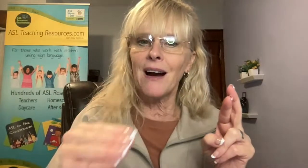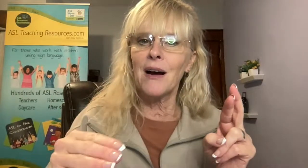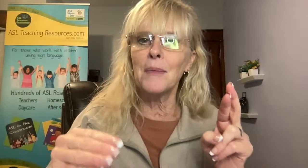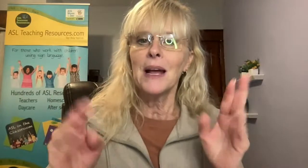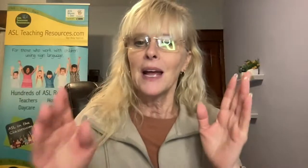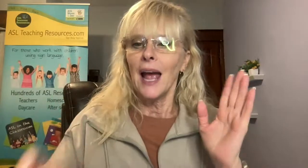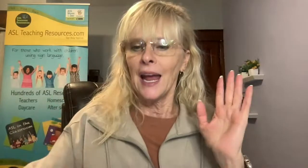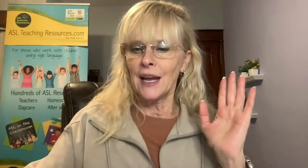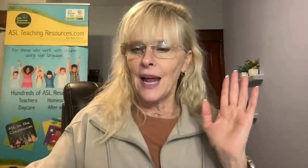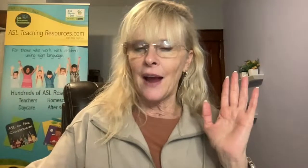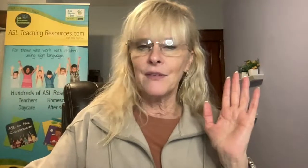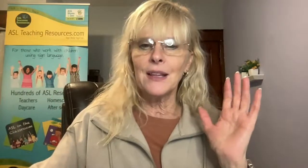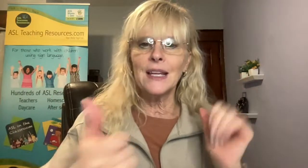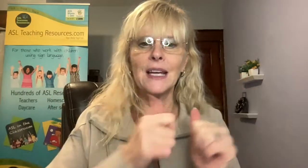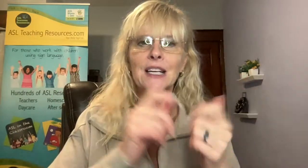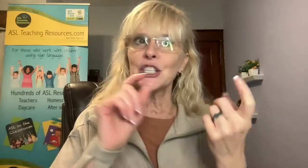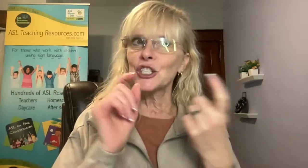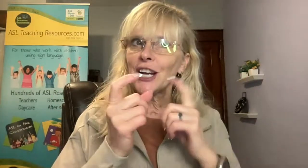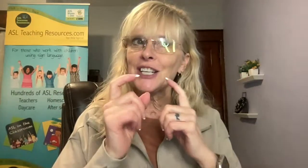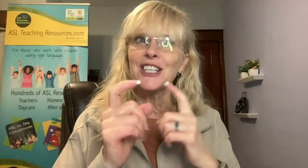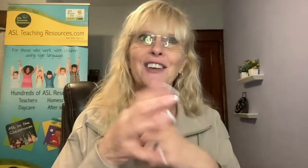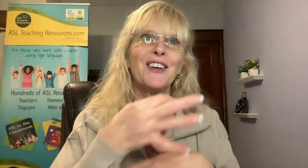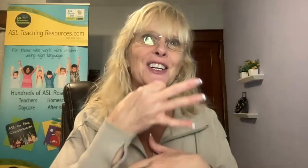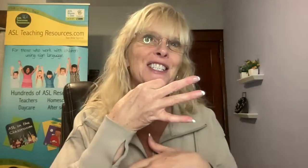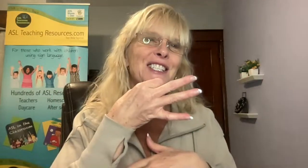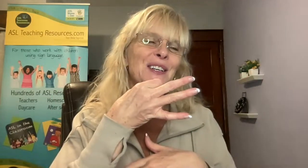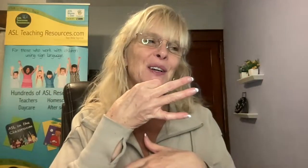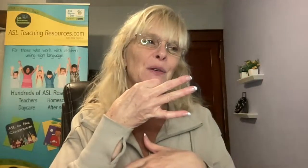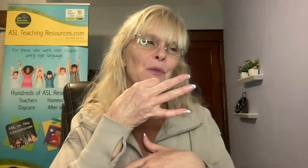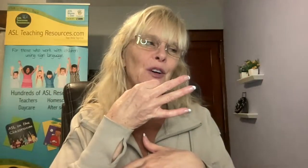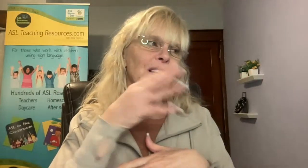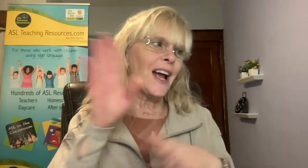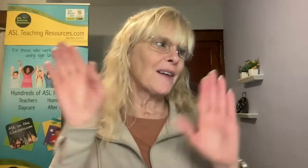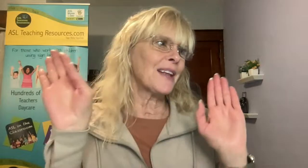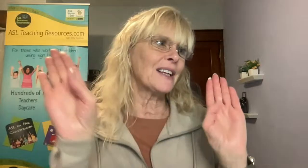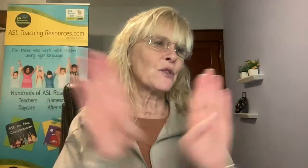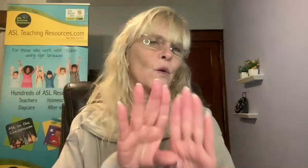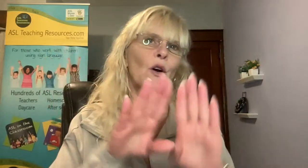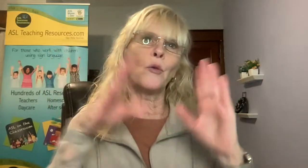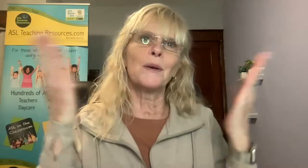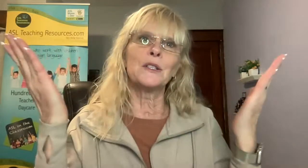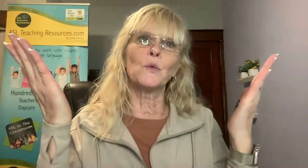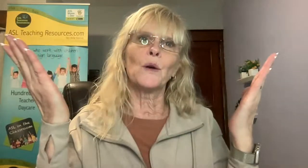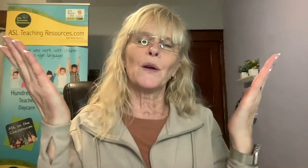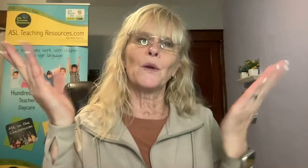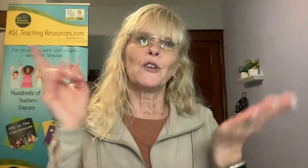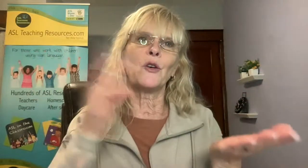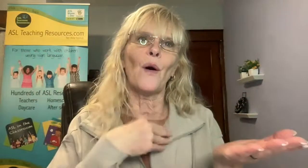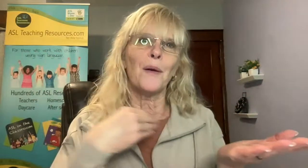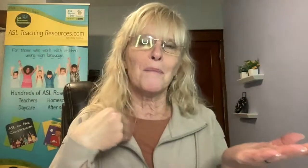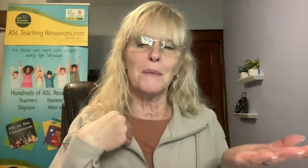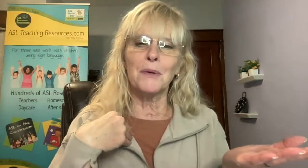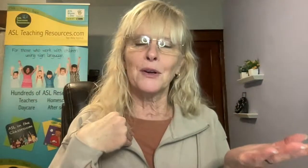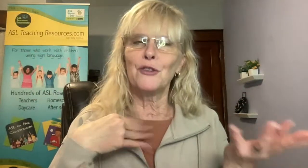ASLTeachingResources.com. And everything is changing very soon. We're going to have that door open to where when you are a member, you